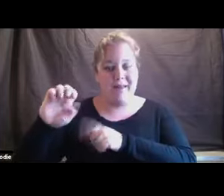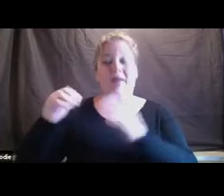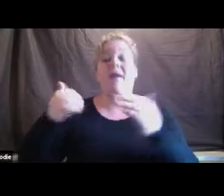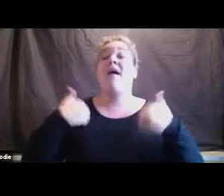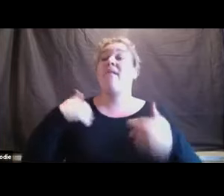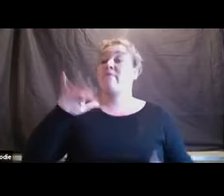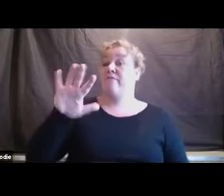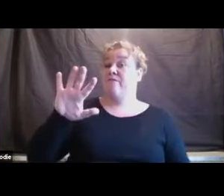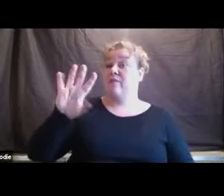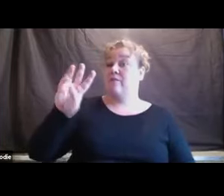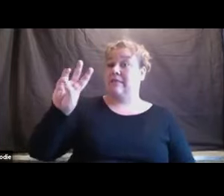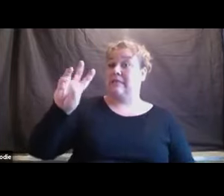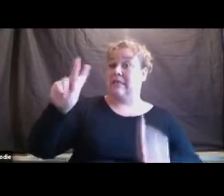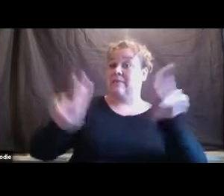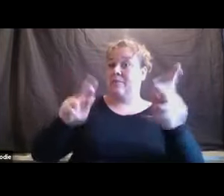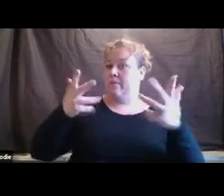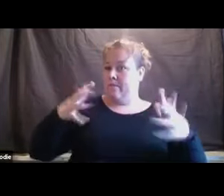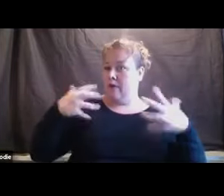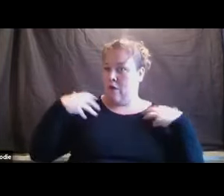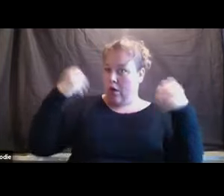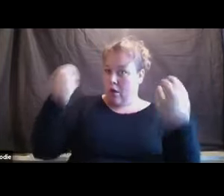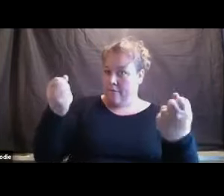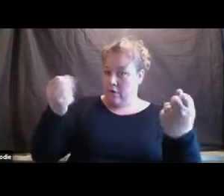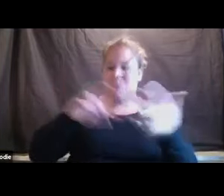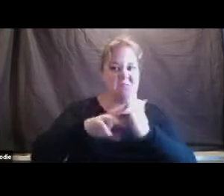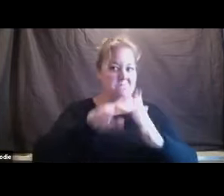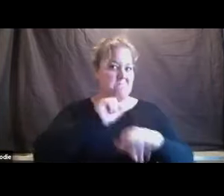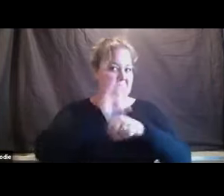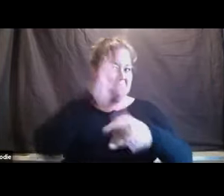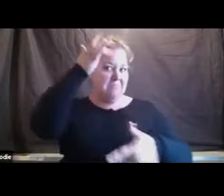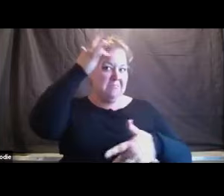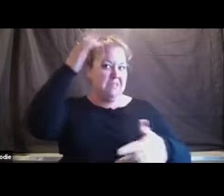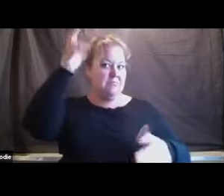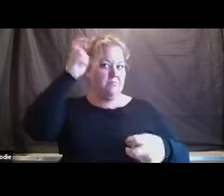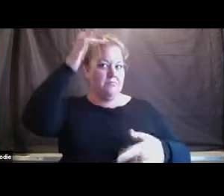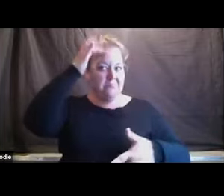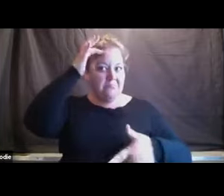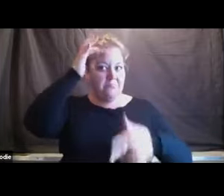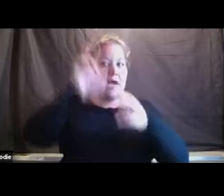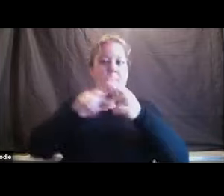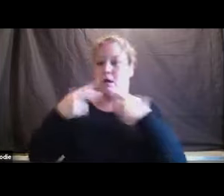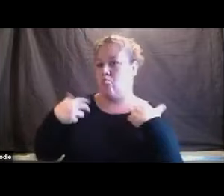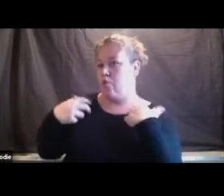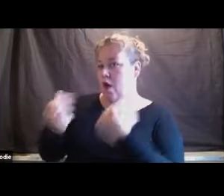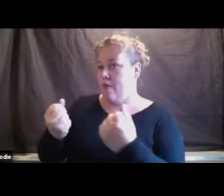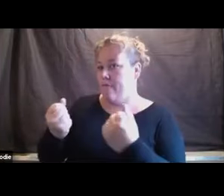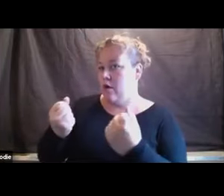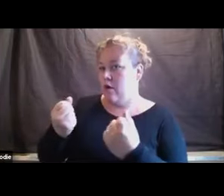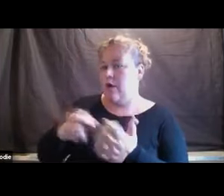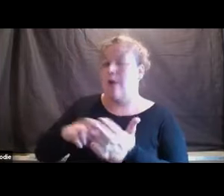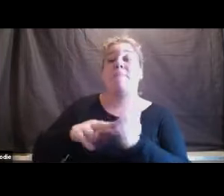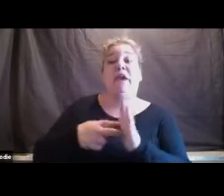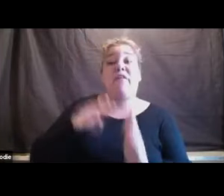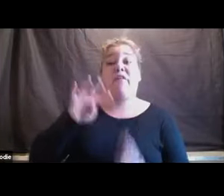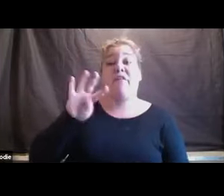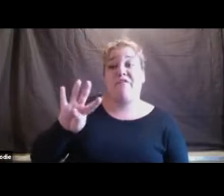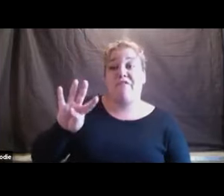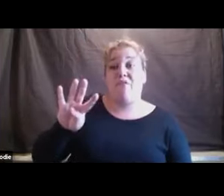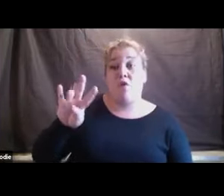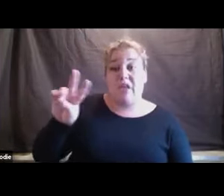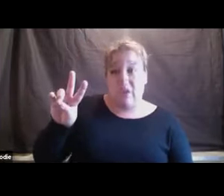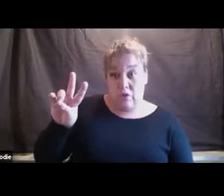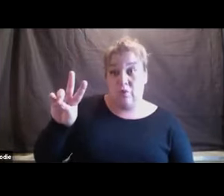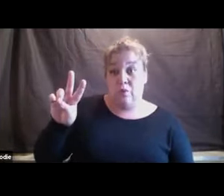who have recovered, who had a case and have recovered from their illness. That means that 42 of our cases are